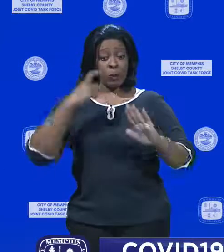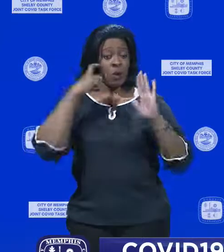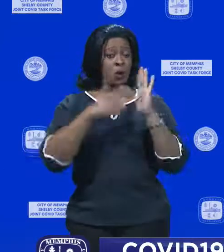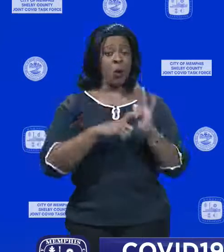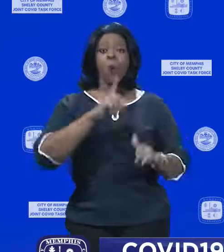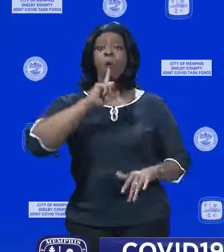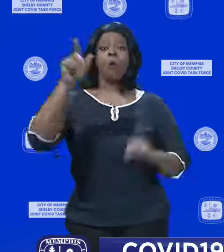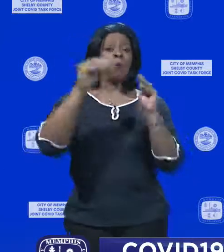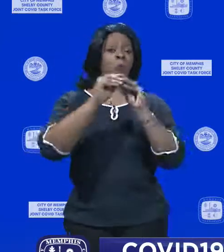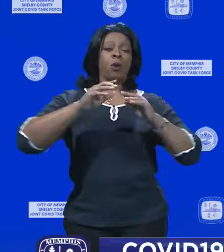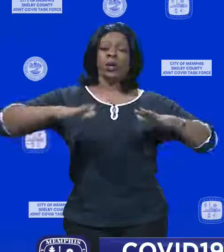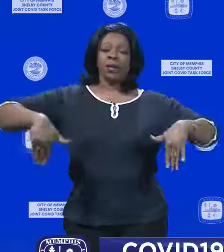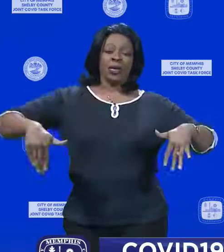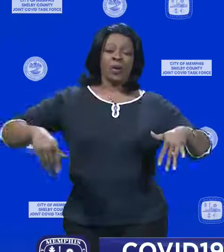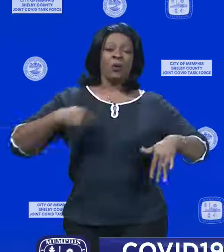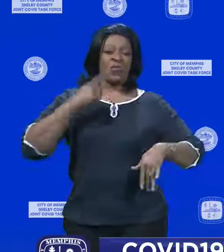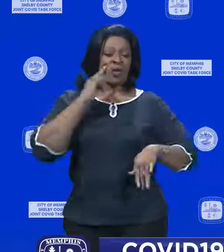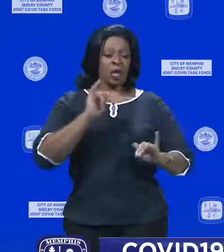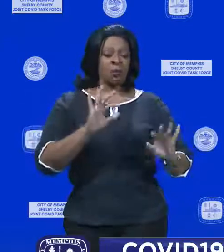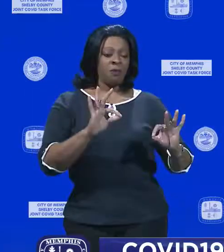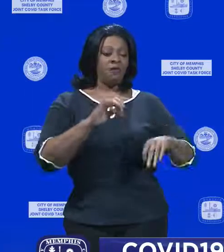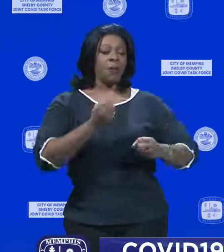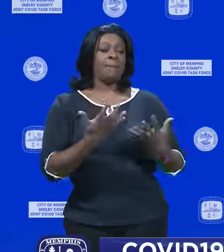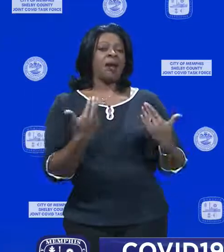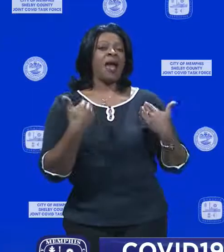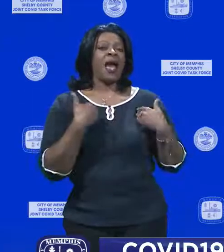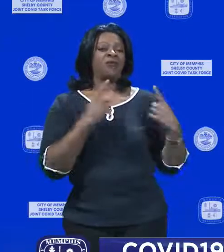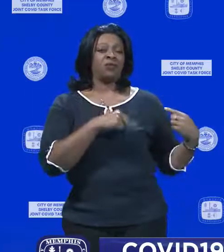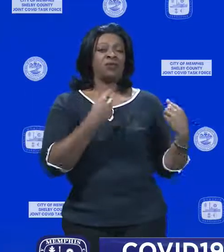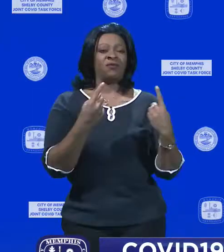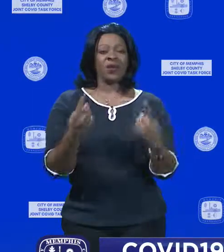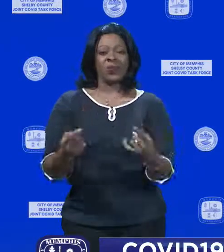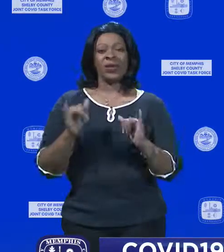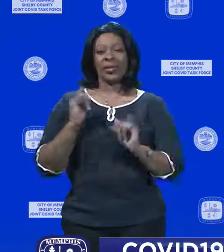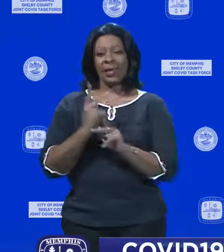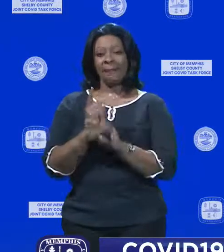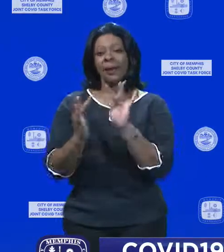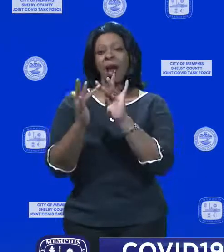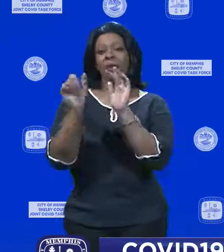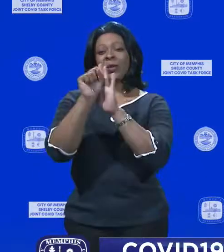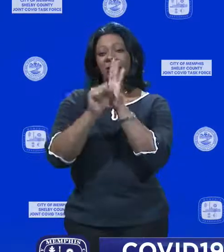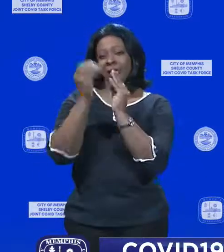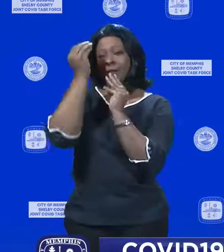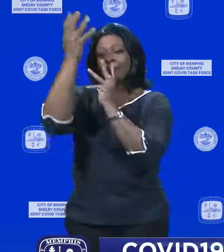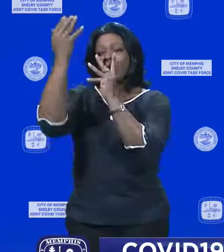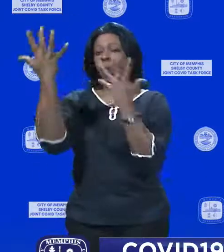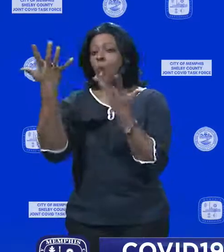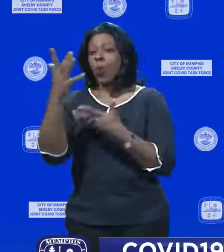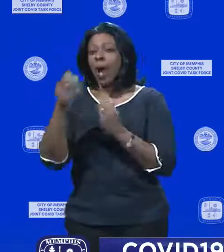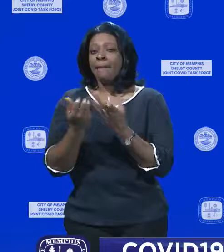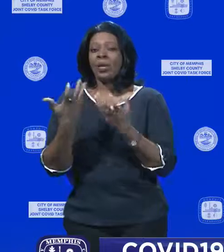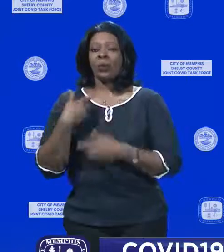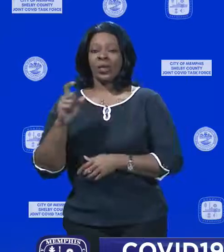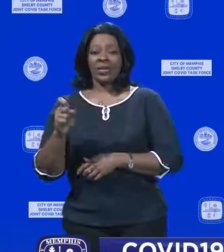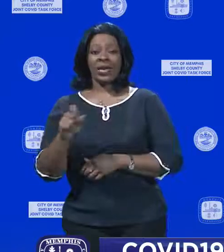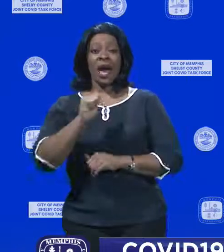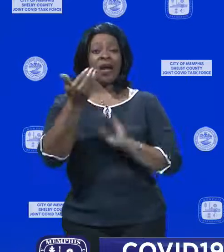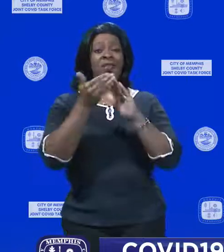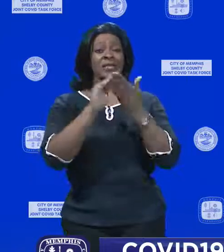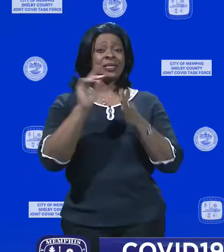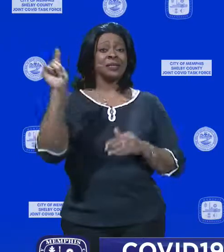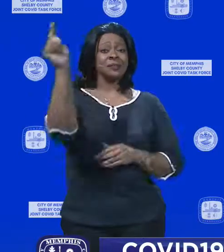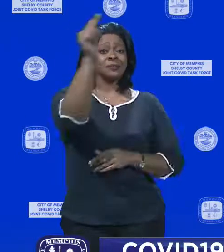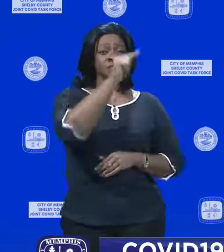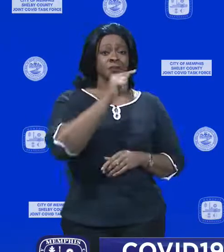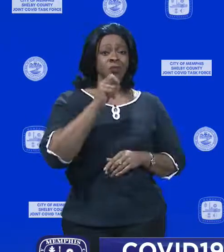ordering more because we think that's about the right amount for us to have. We stay in close contact with the state. Where other cities